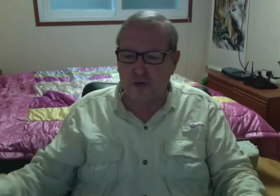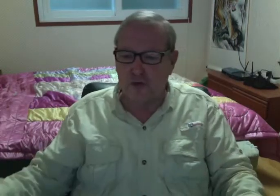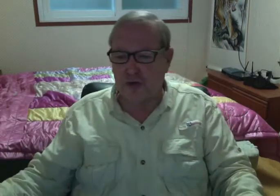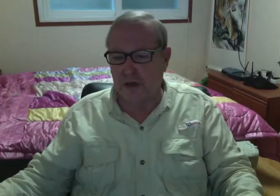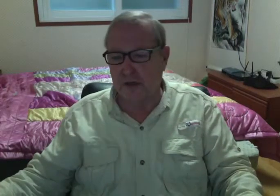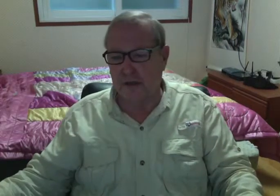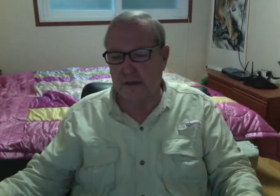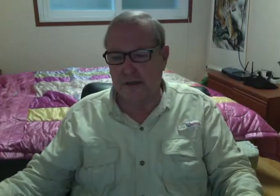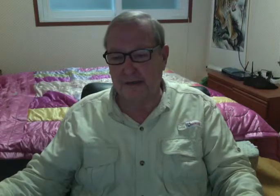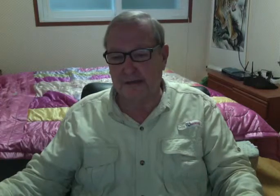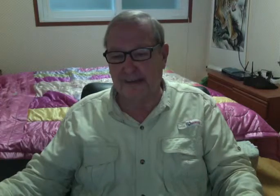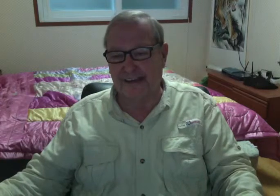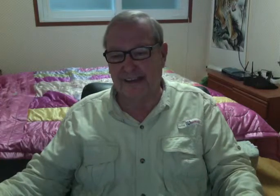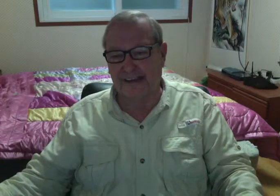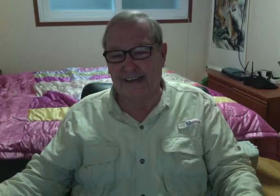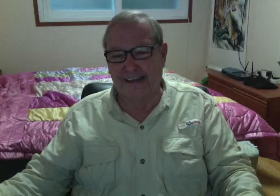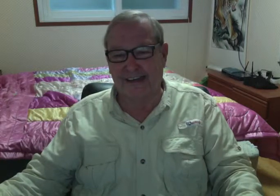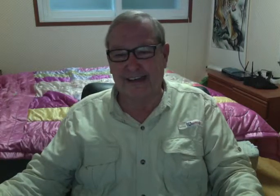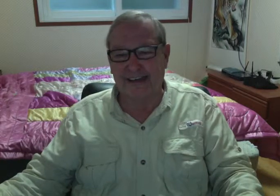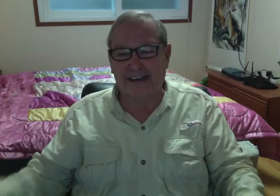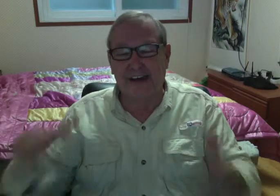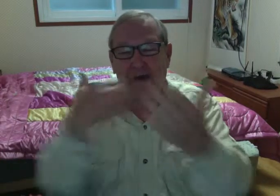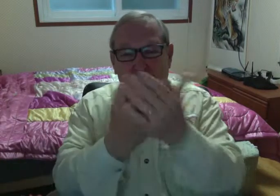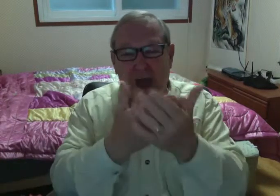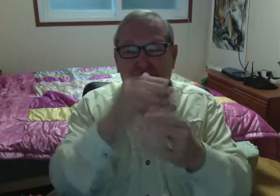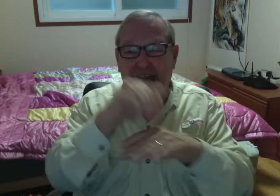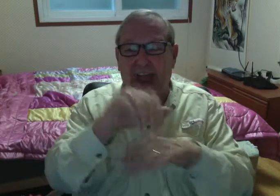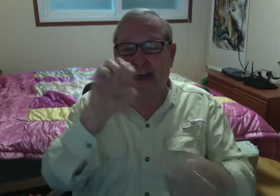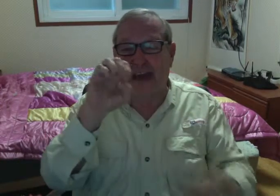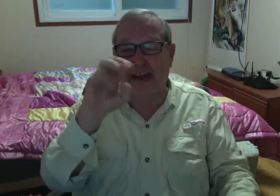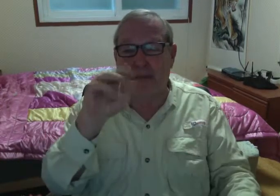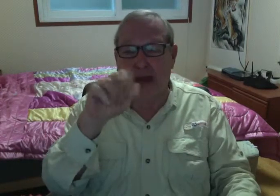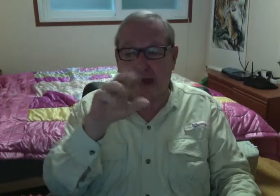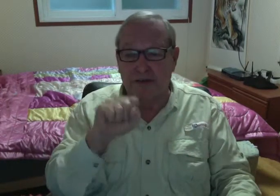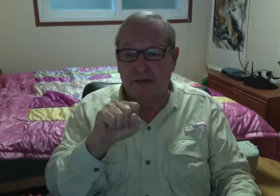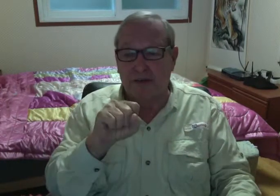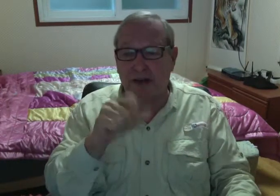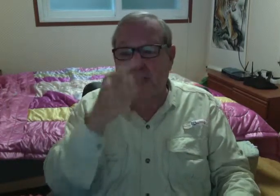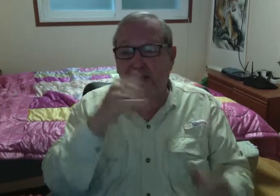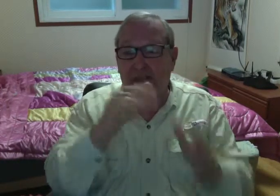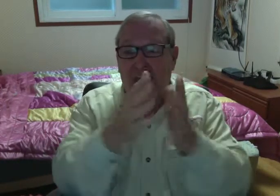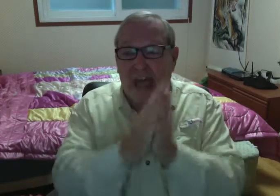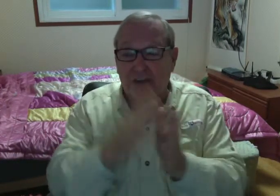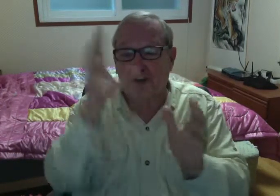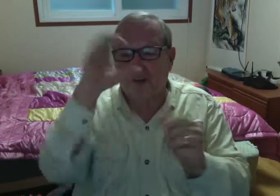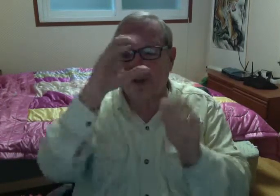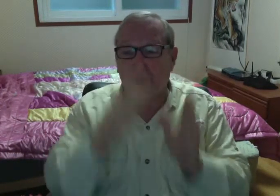Arriving at Emmaus, they asked the stranger to come with them to a friend's house and eat with